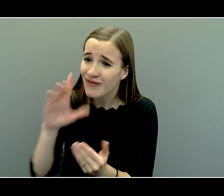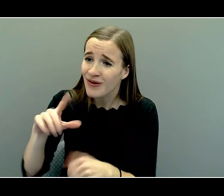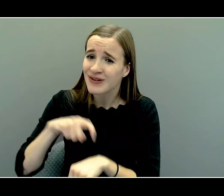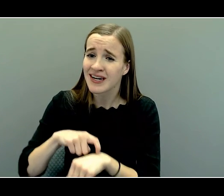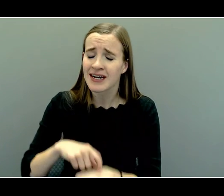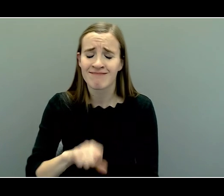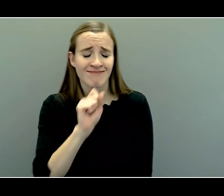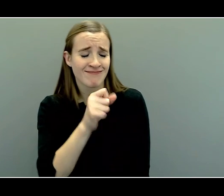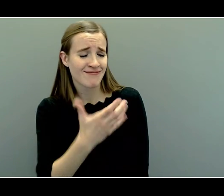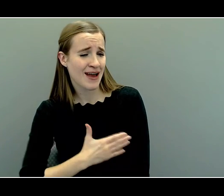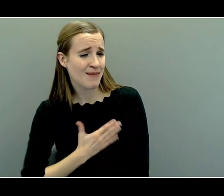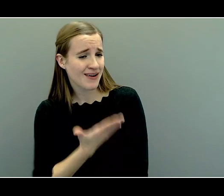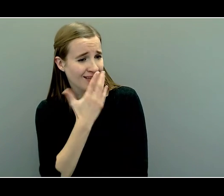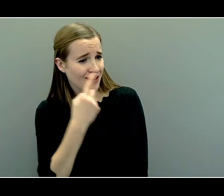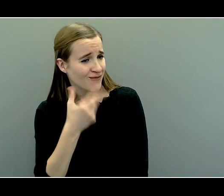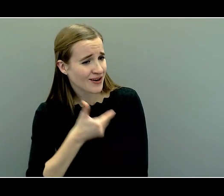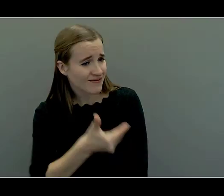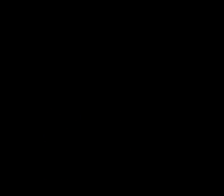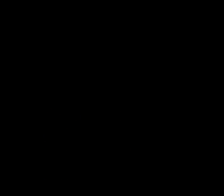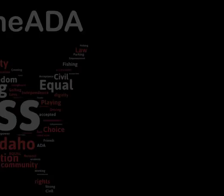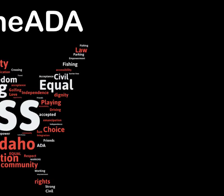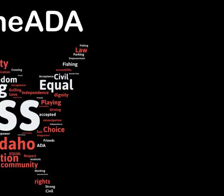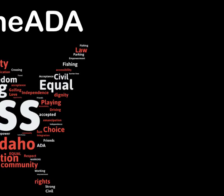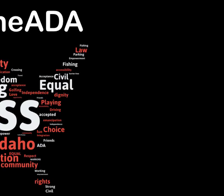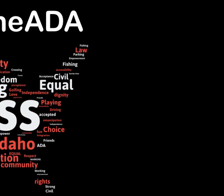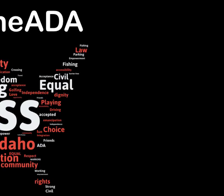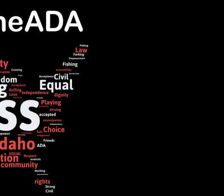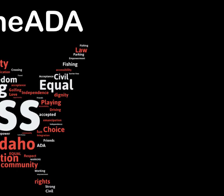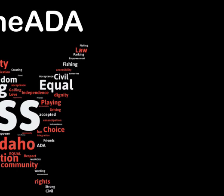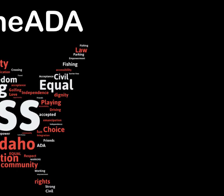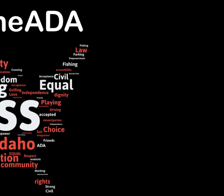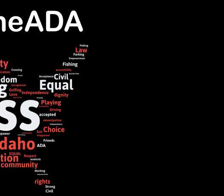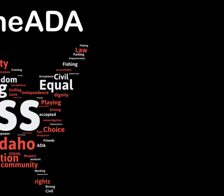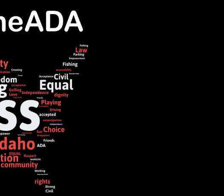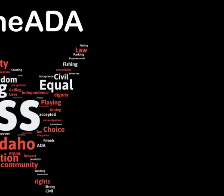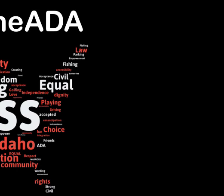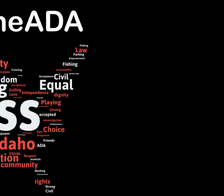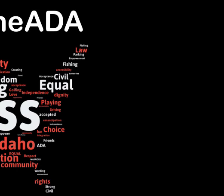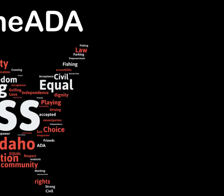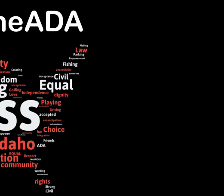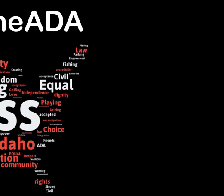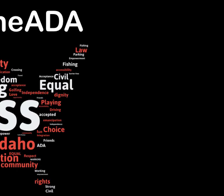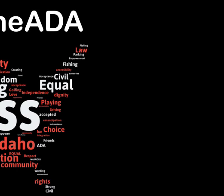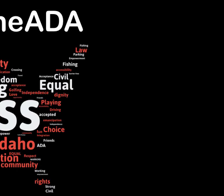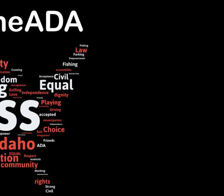my absolute pleasure. Thanks for having me. A word collage in the shape of the